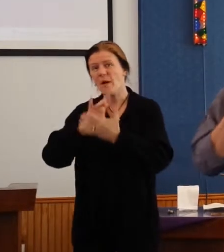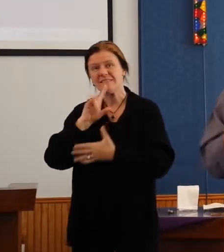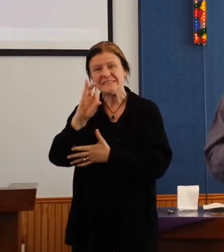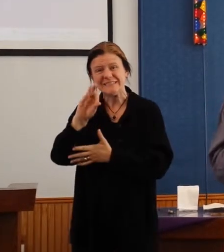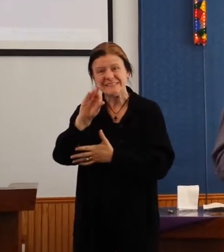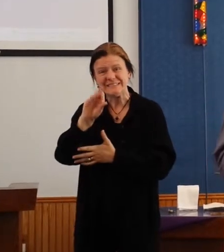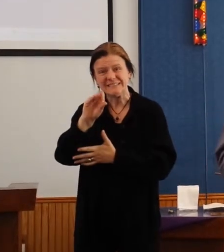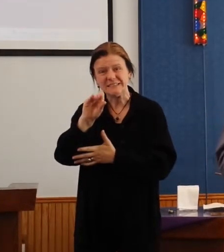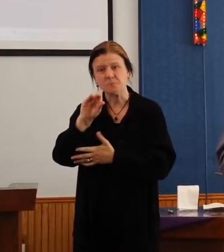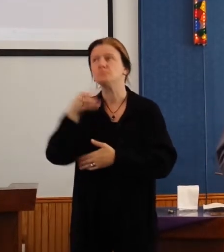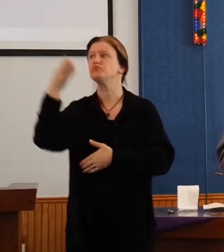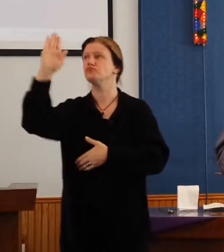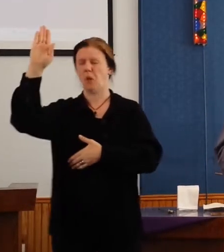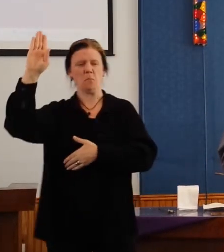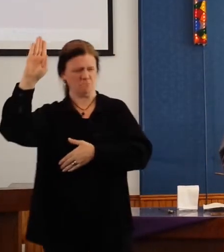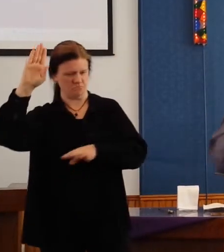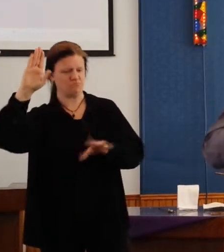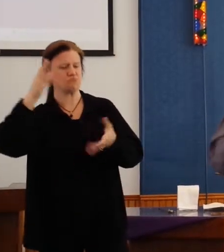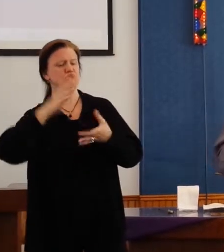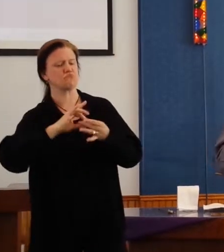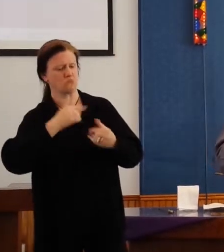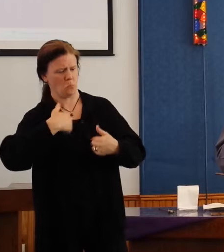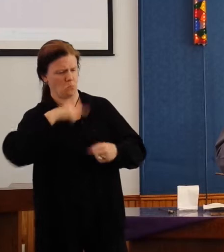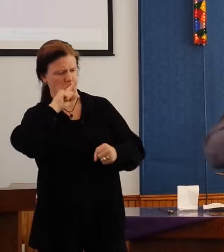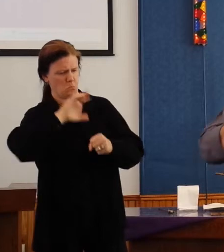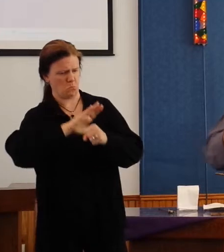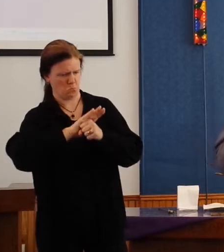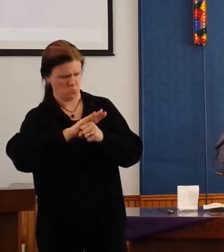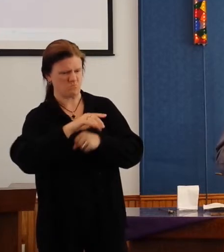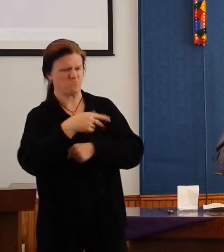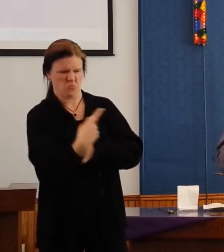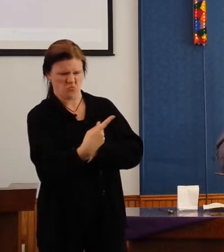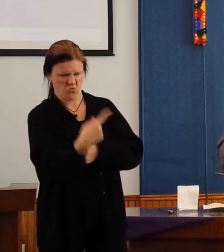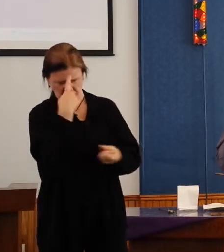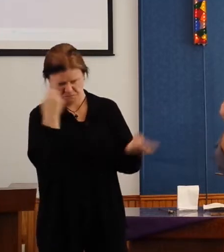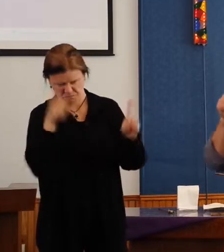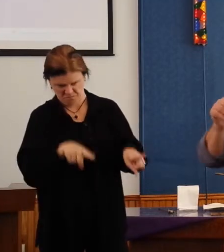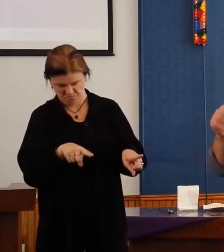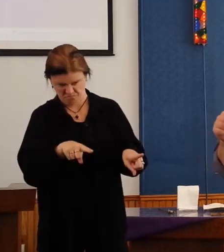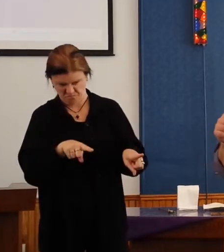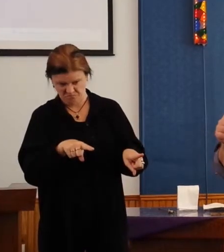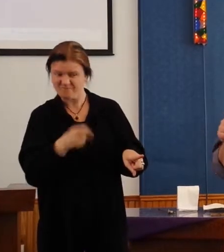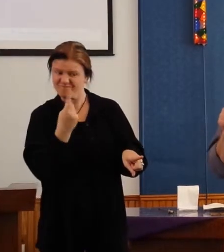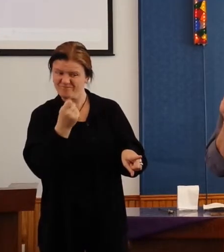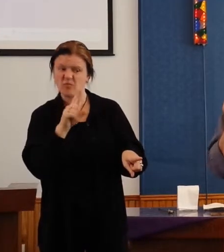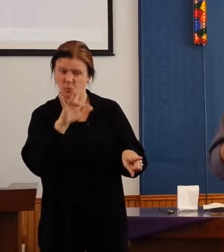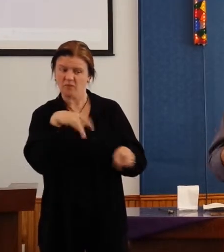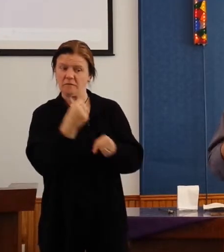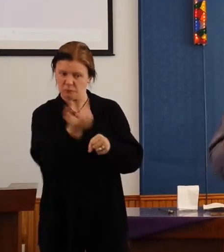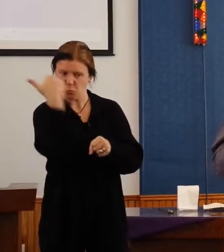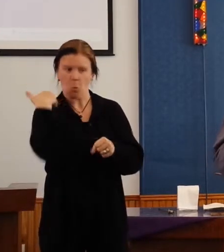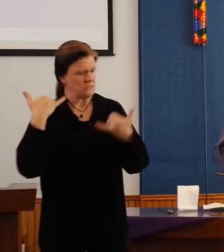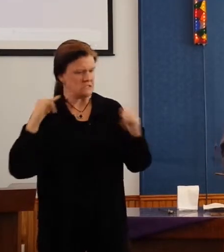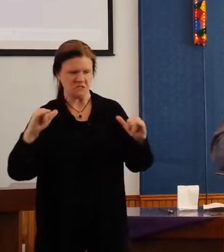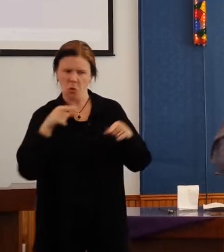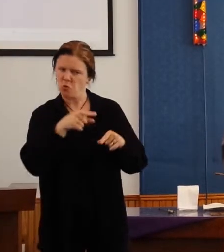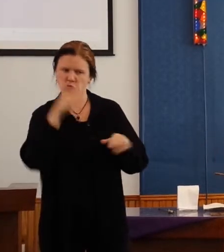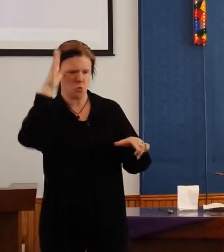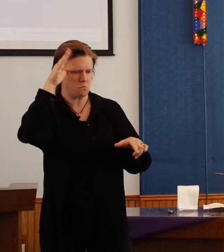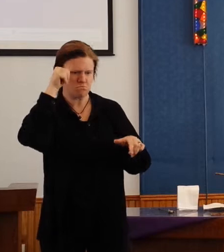him that the covenant that God promised to Abraham 25 years earlier is finally going